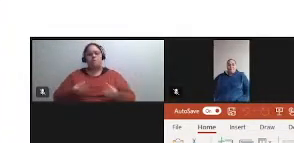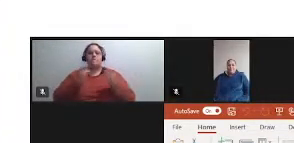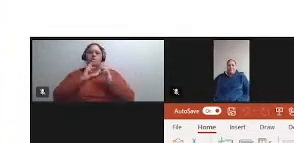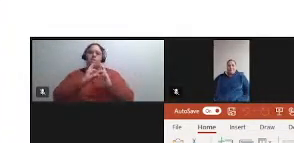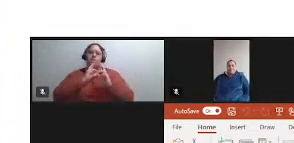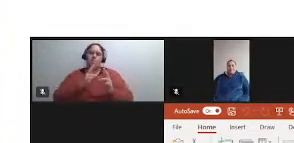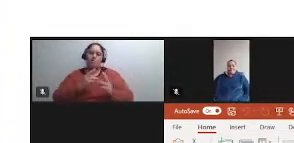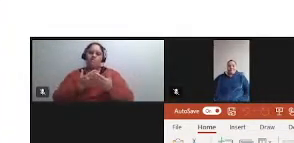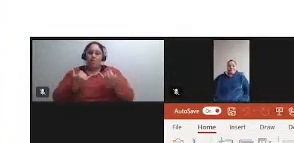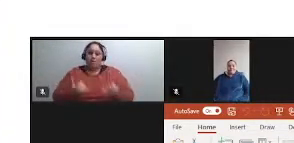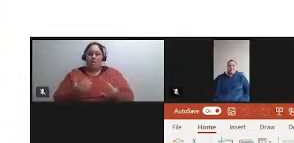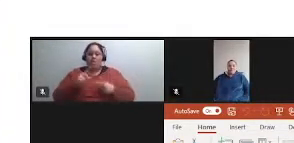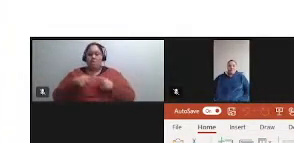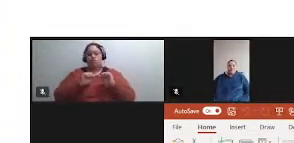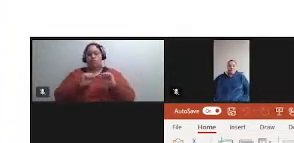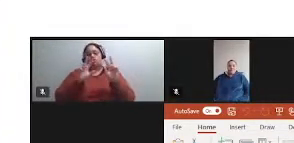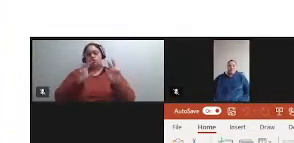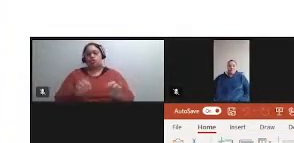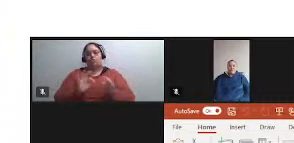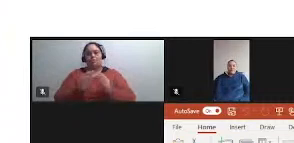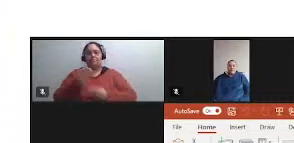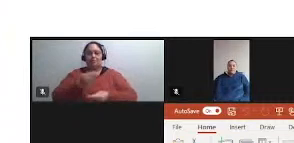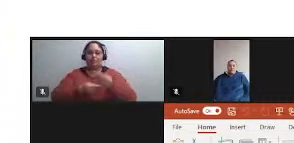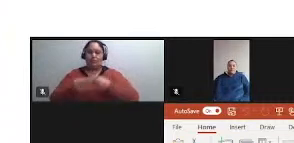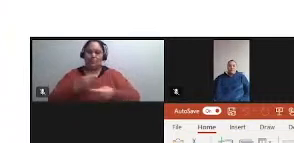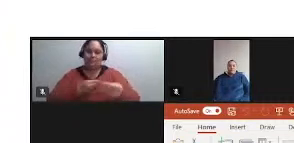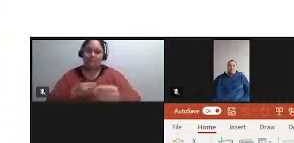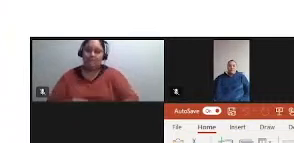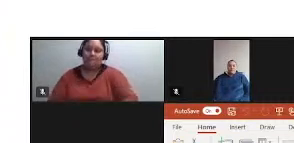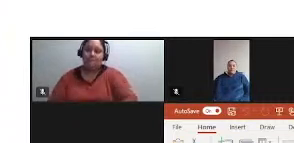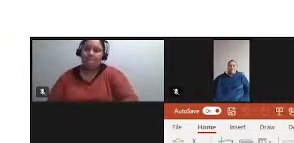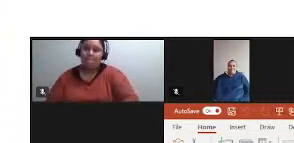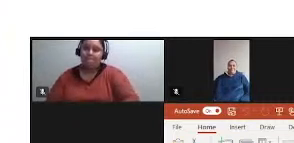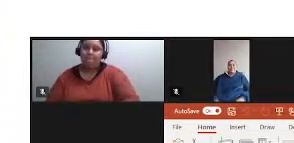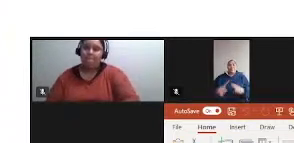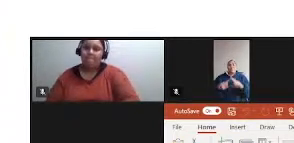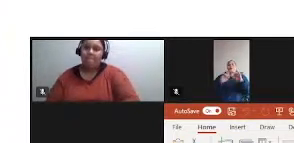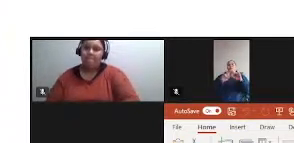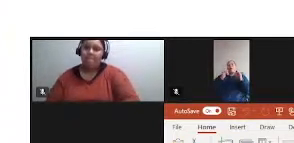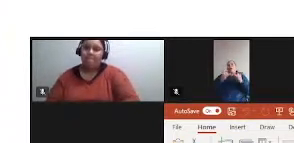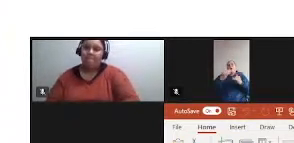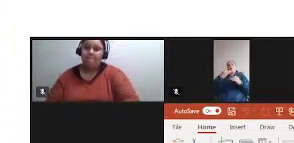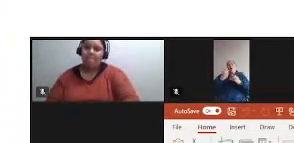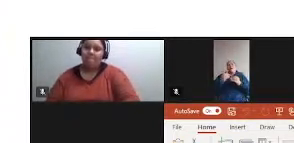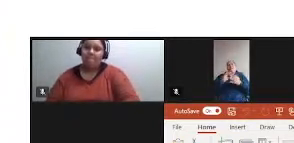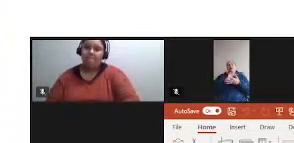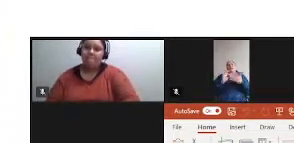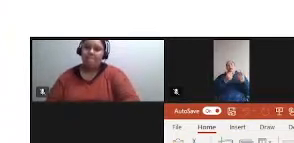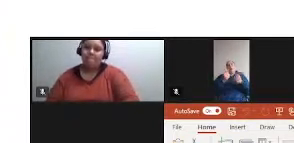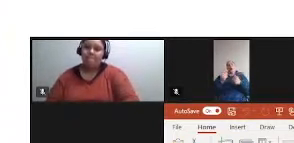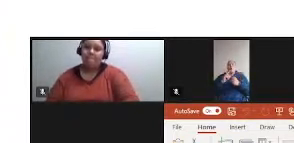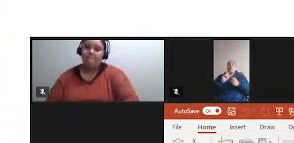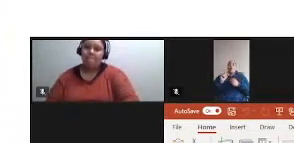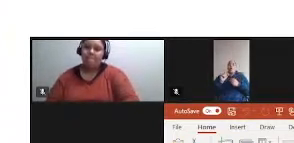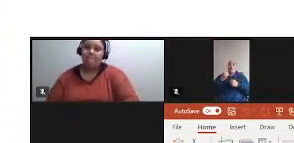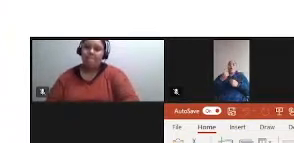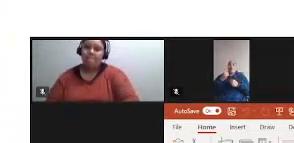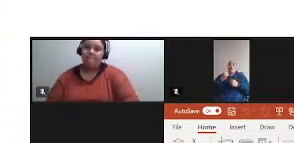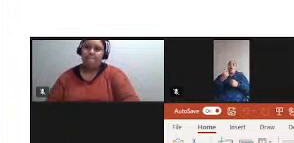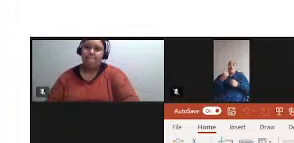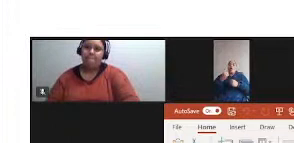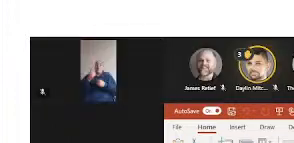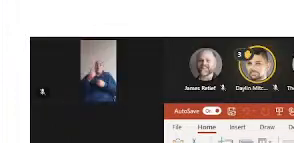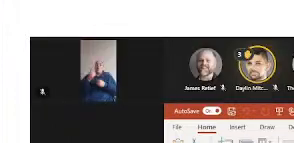now about those issues. Not now that we get a different response to what I was expecting, that we will